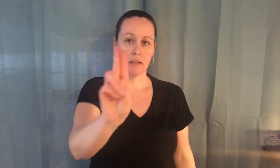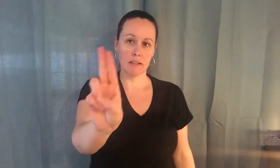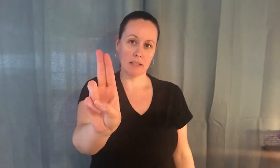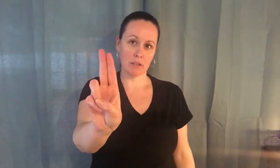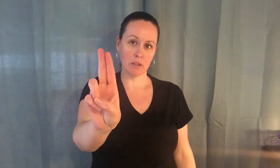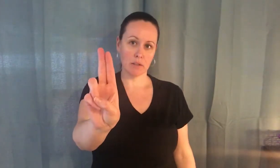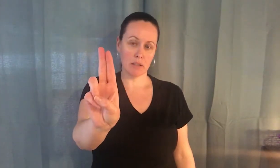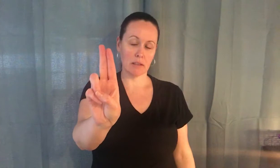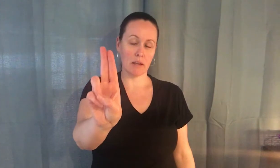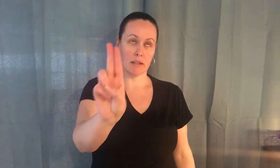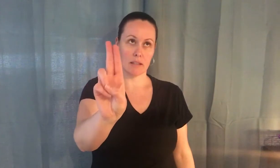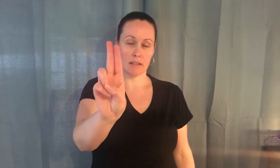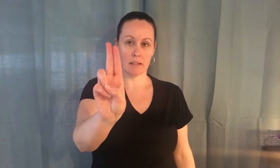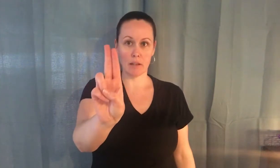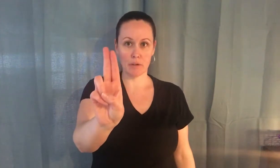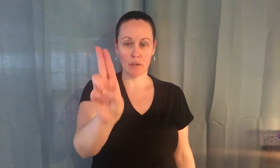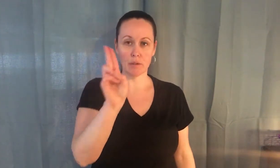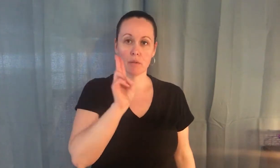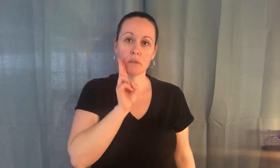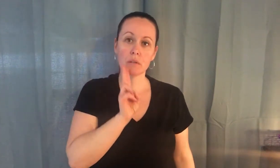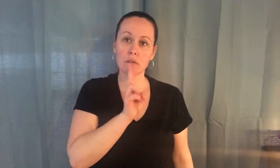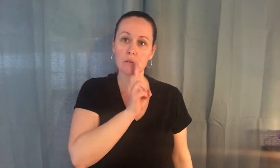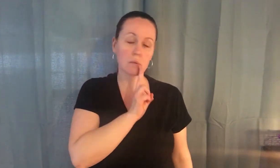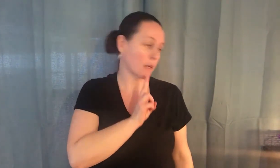It actually looks like the letter U. Twin.